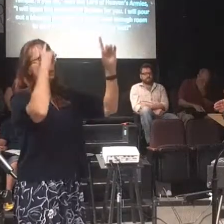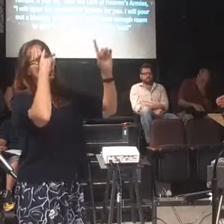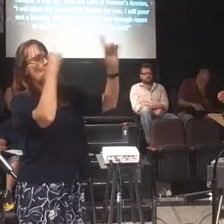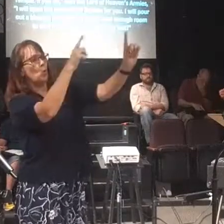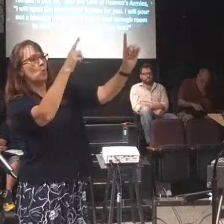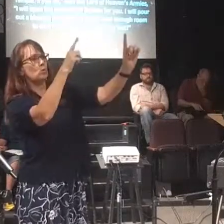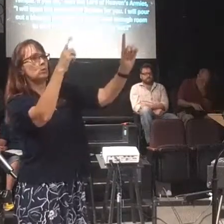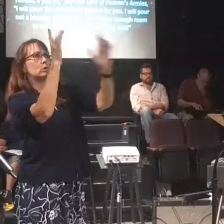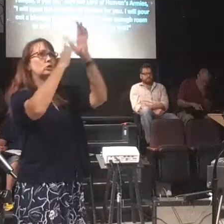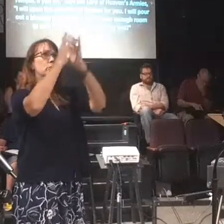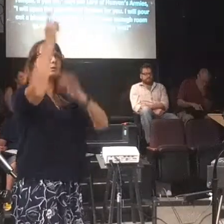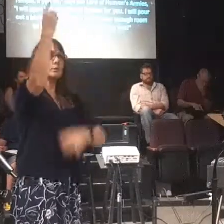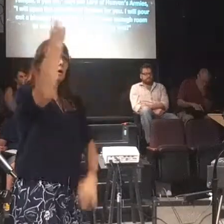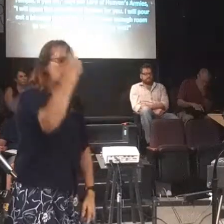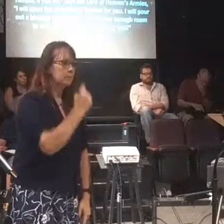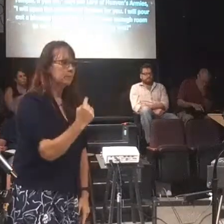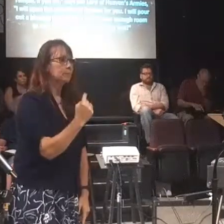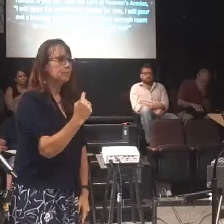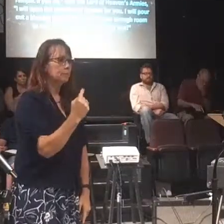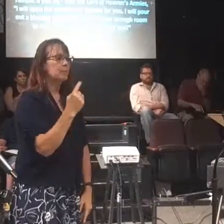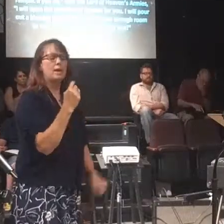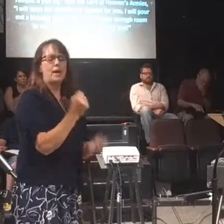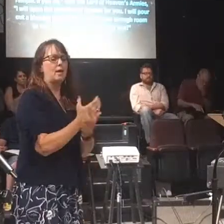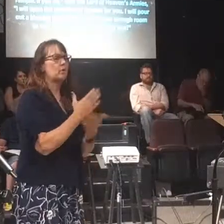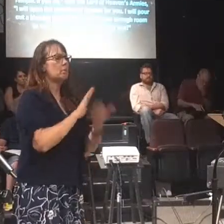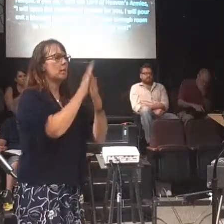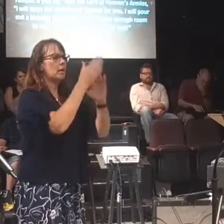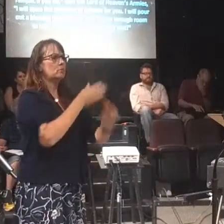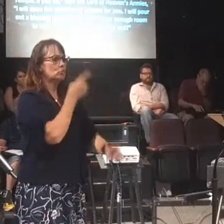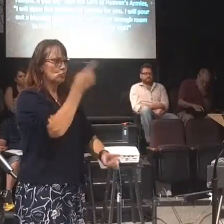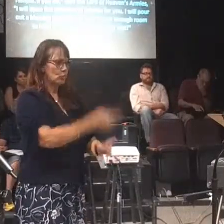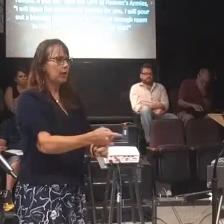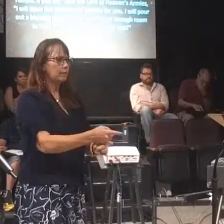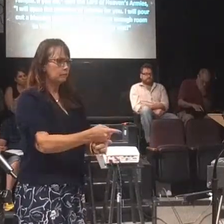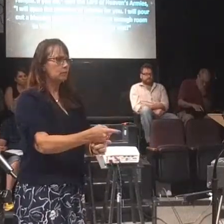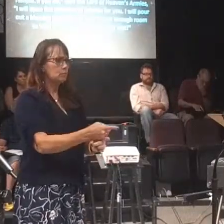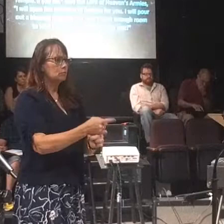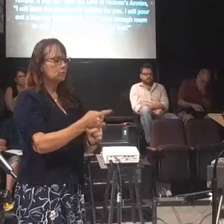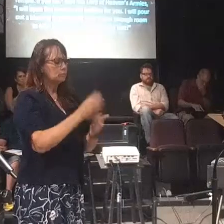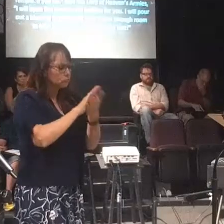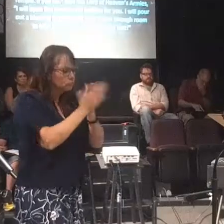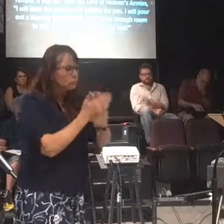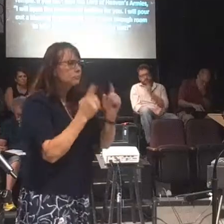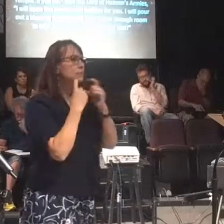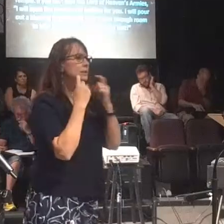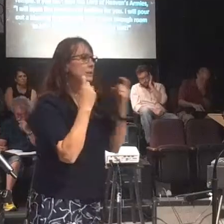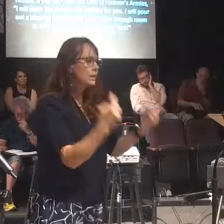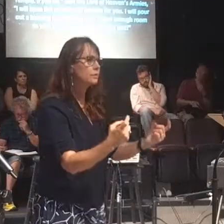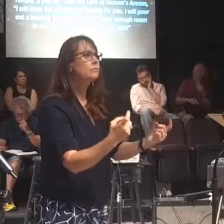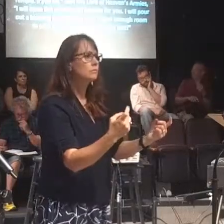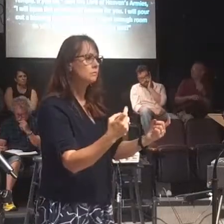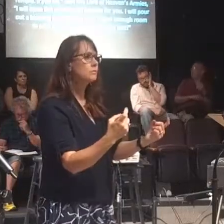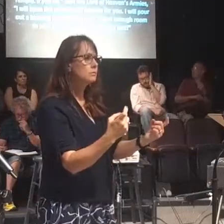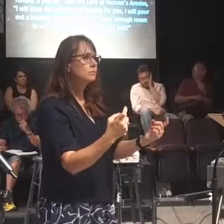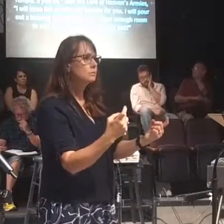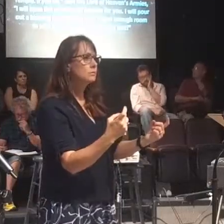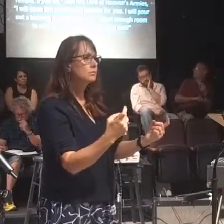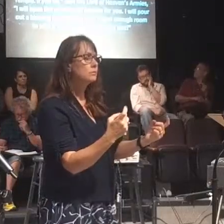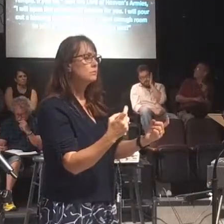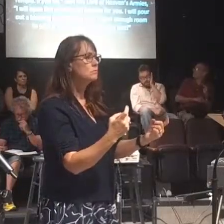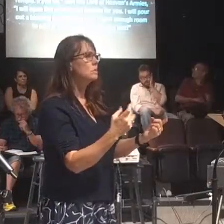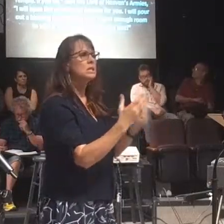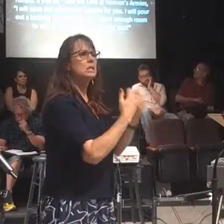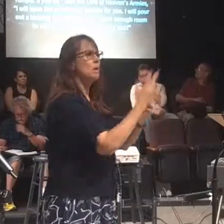right. Where all the things that plague us, whether we're, you know, successful or not successful in the eyes of the world,